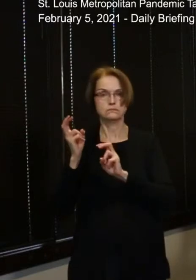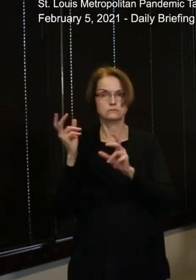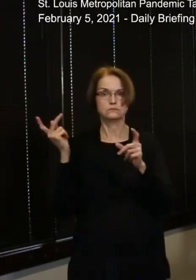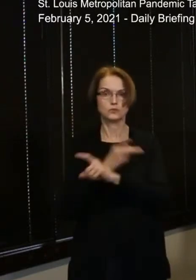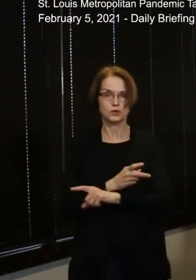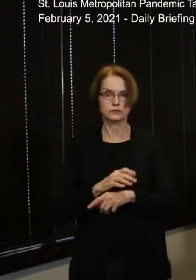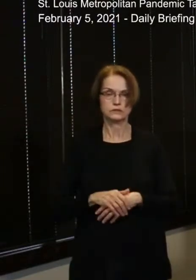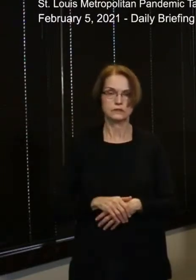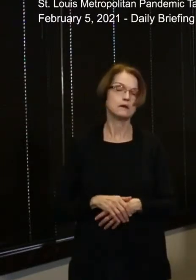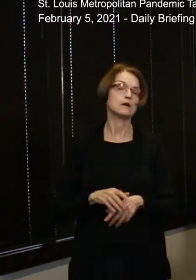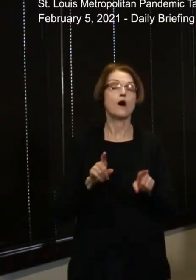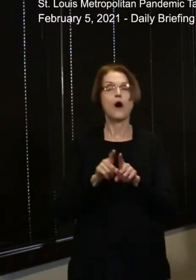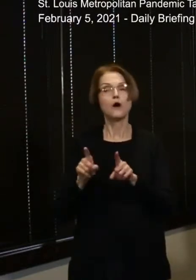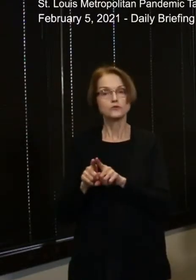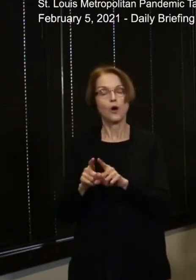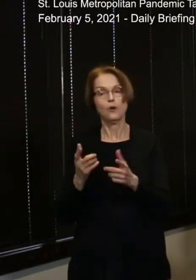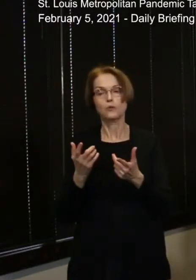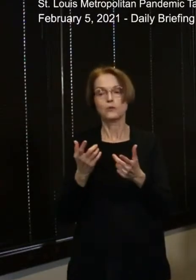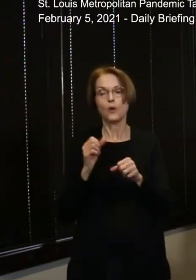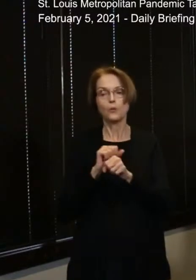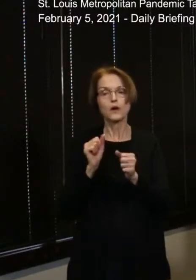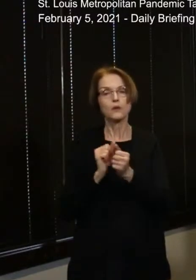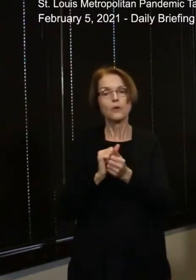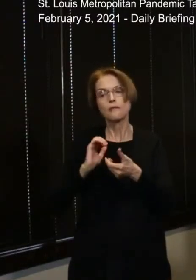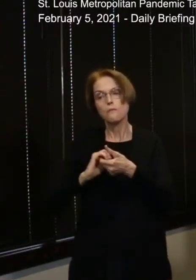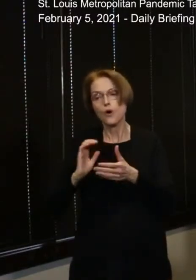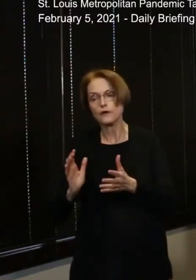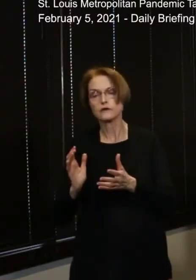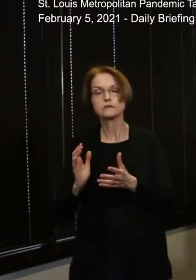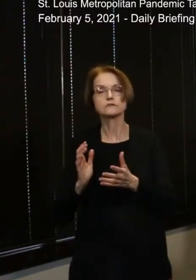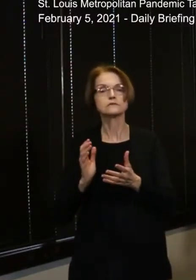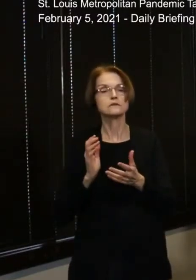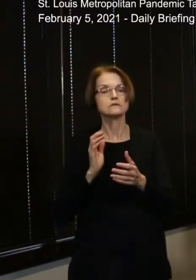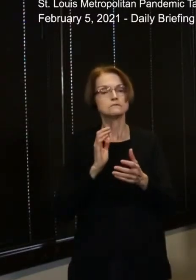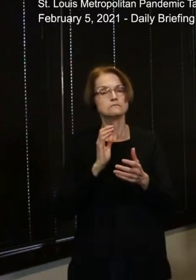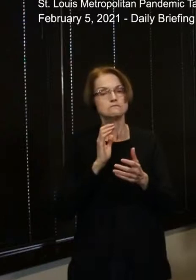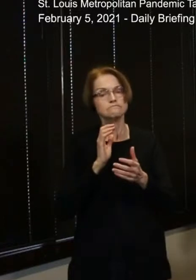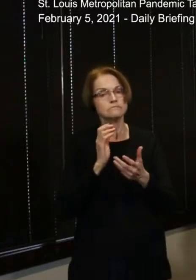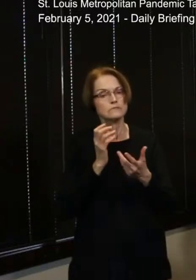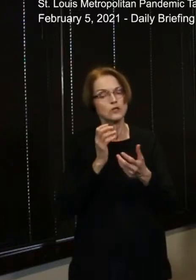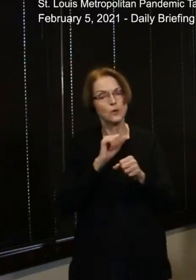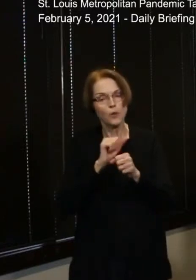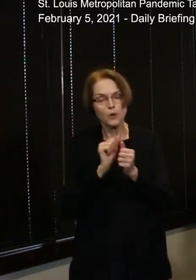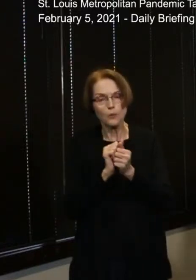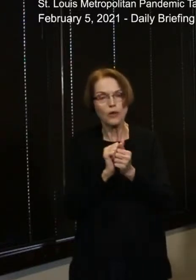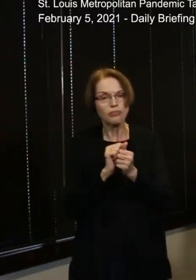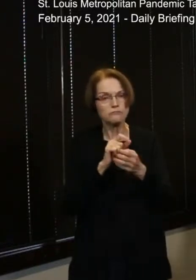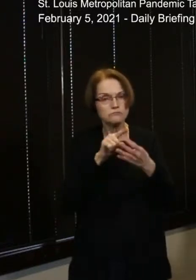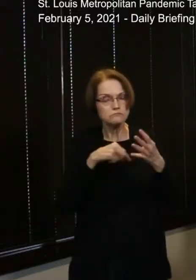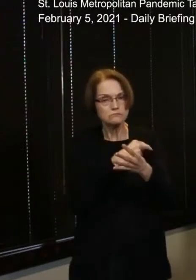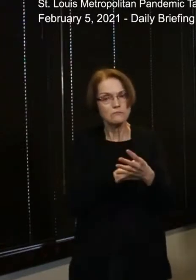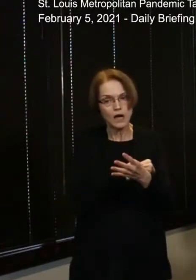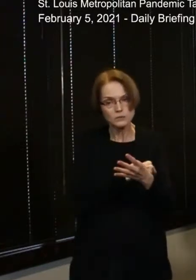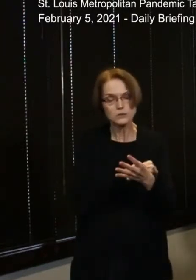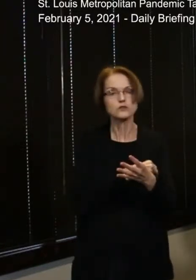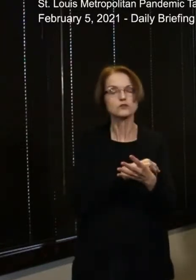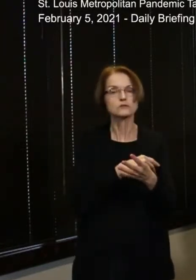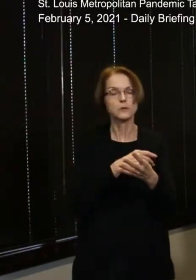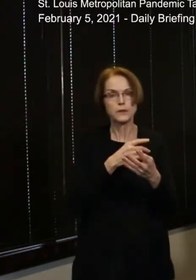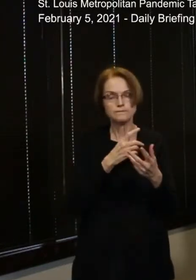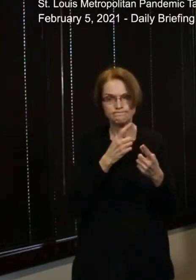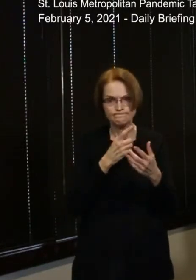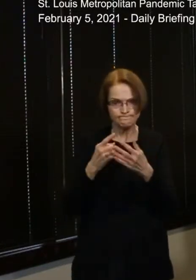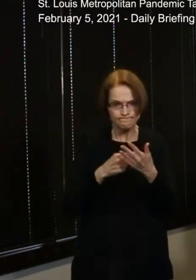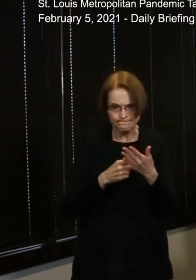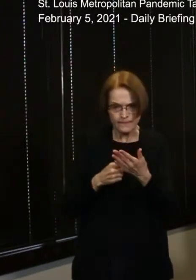our partners as well as within our own systems to make sure that we're addressing that equity question as well. And I'm going to show